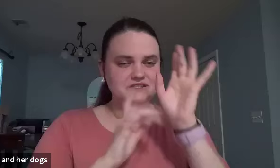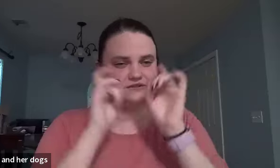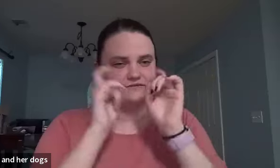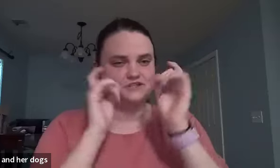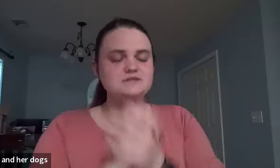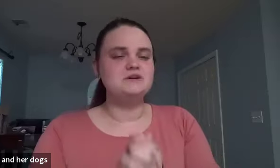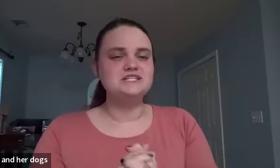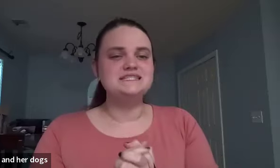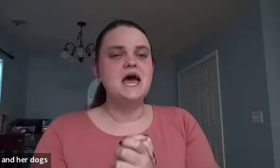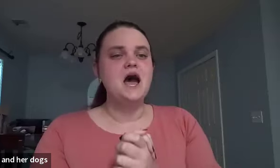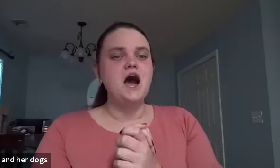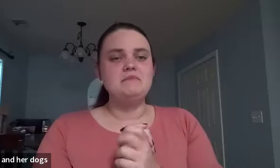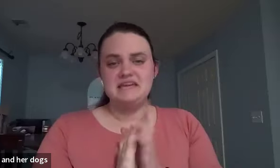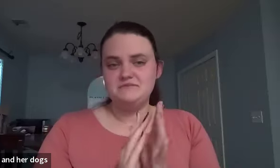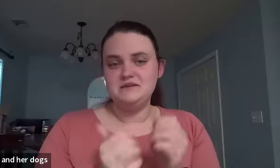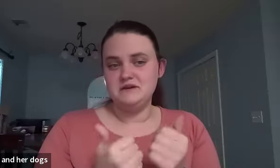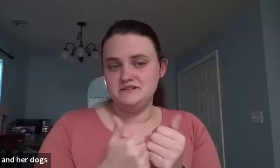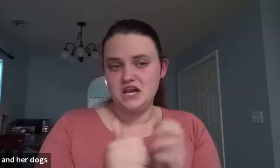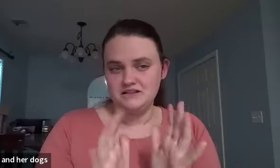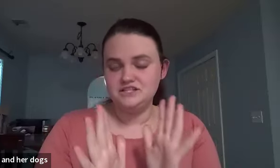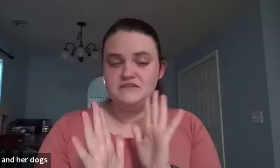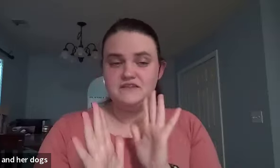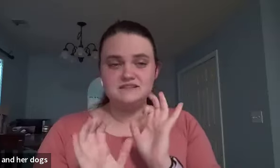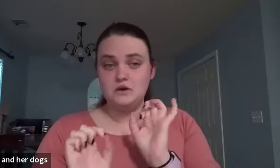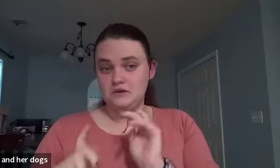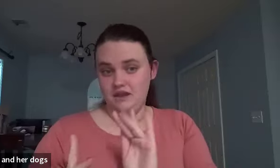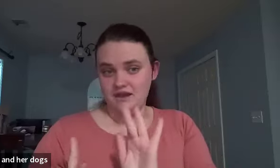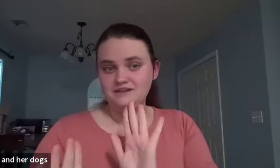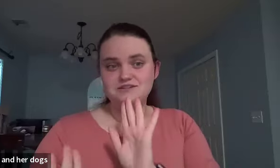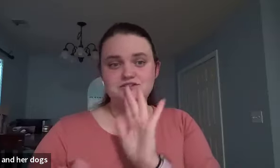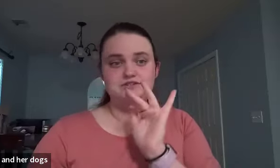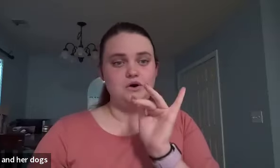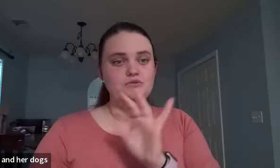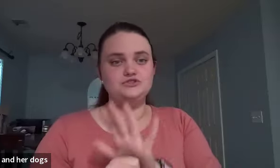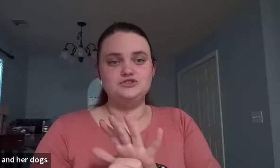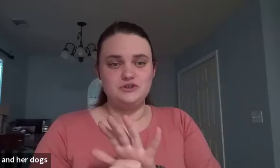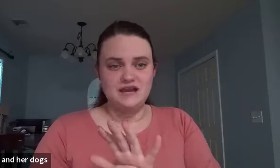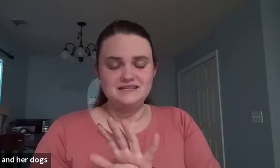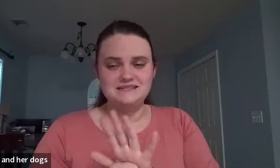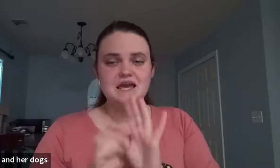emotions or facial expressions, it can be a bit of a challenge, and that's okay. Don't stress.